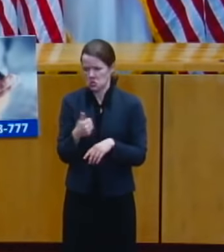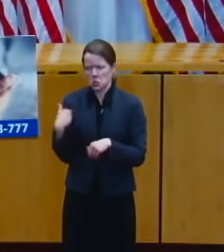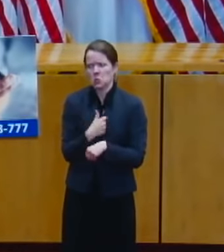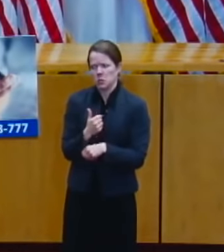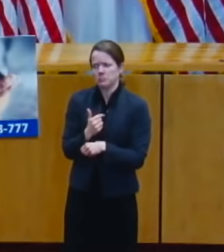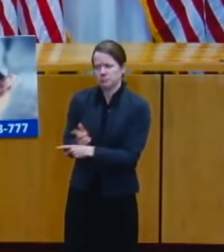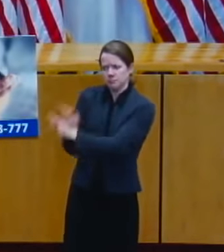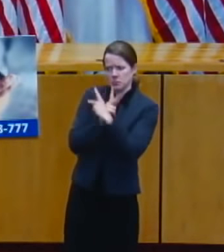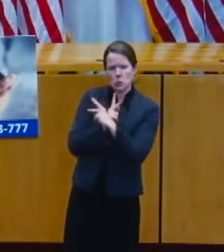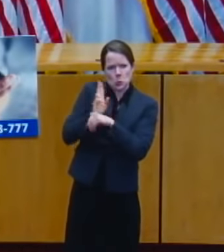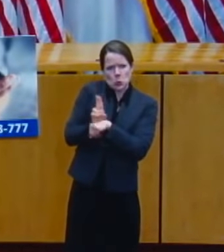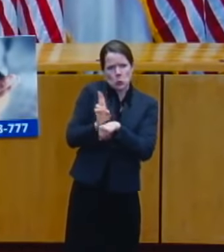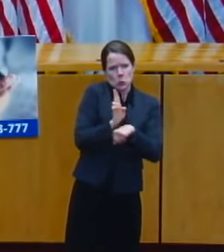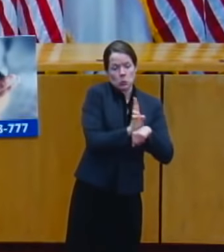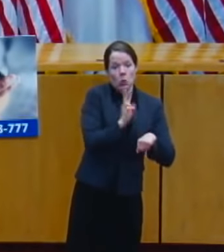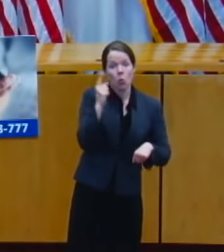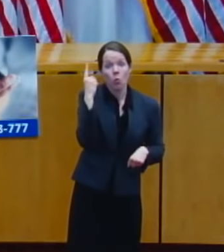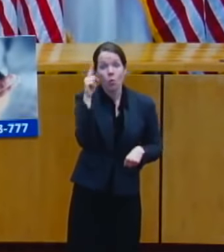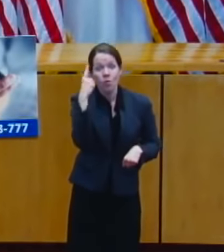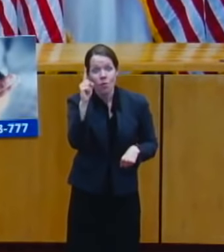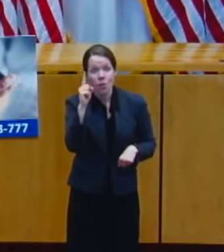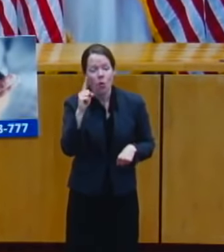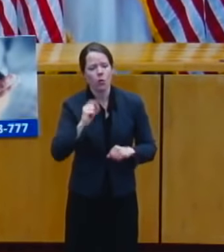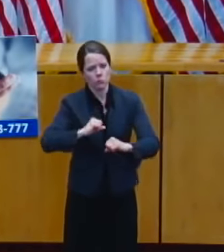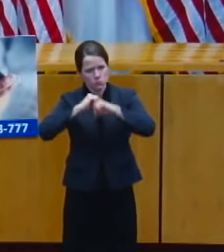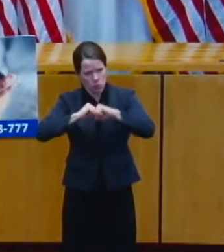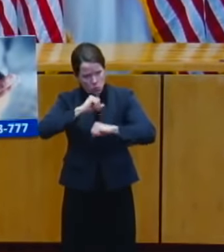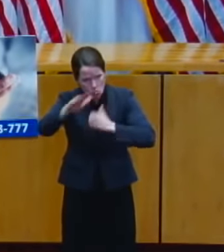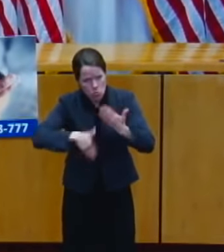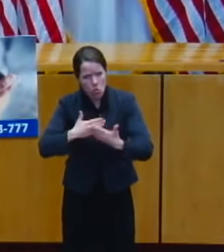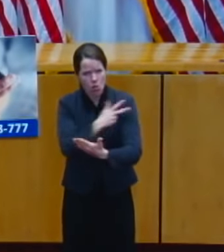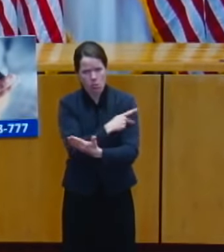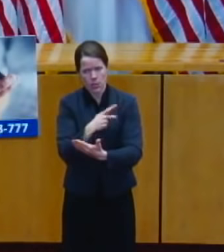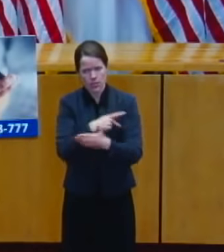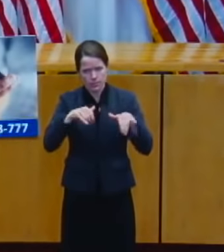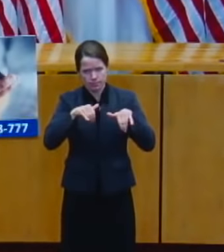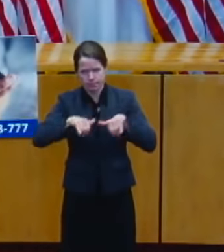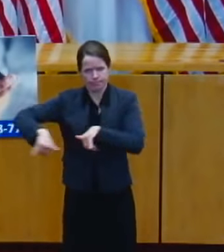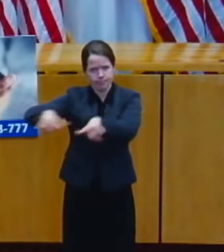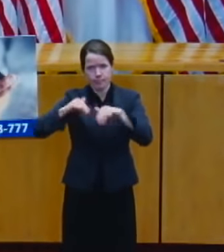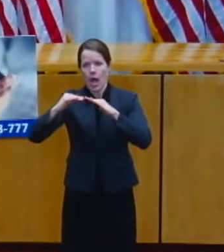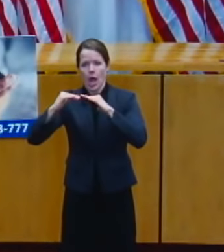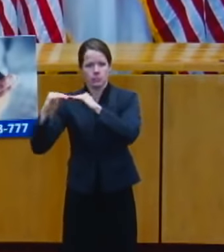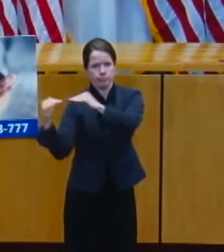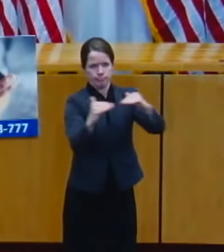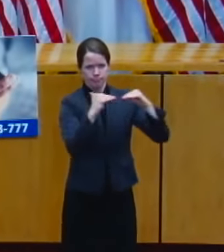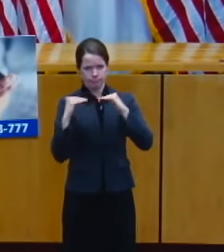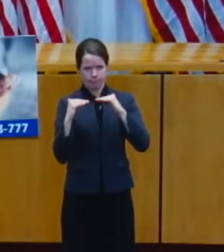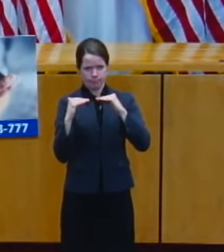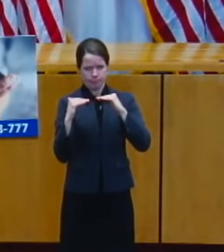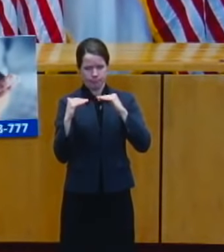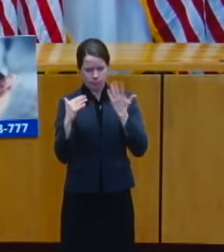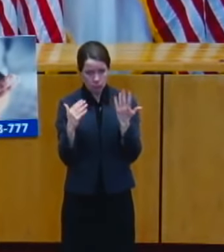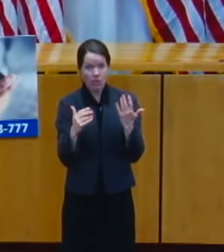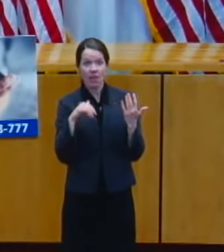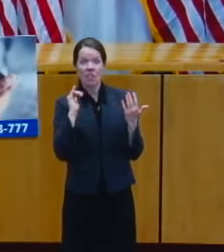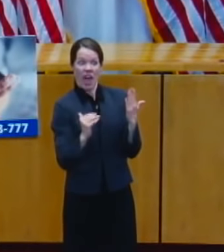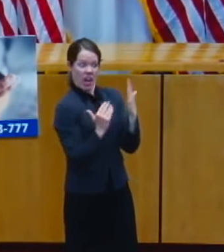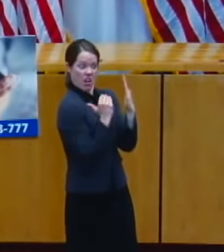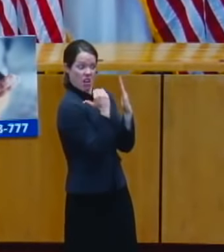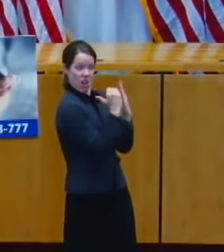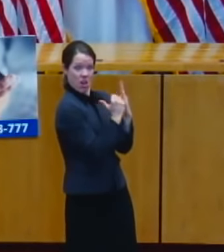patients' fair access to healthcare services. We expect the guidelines would only be used in true